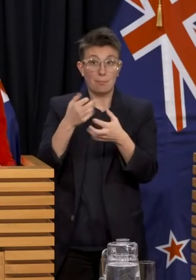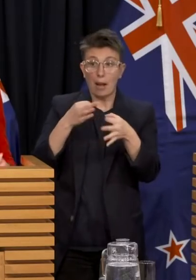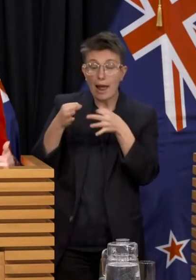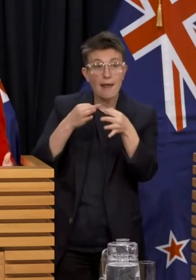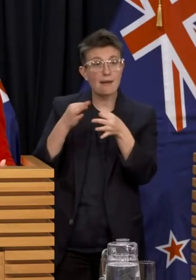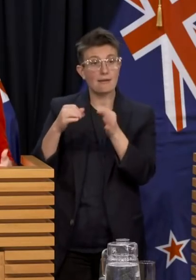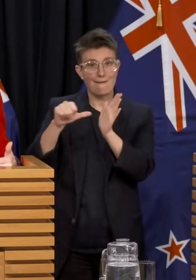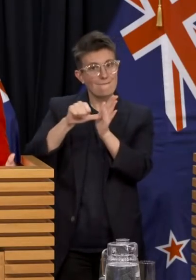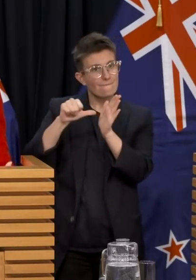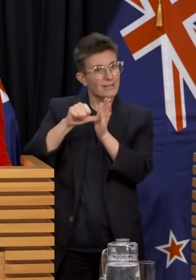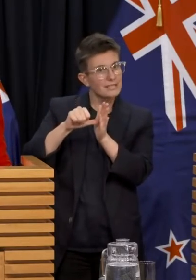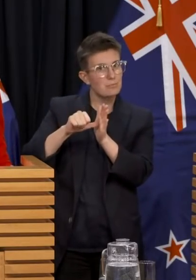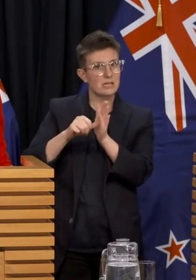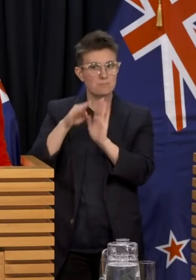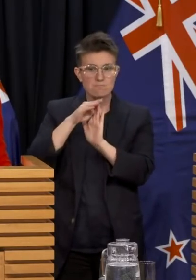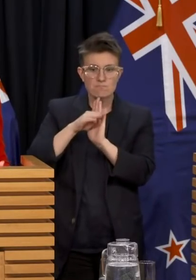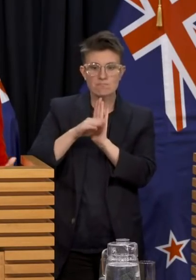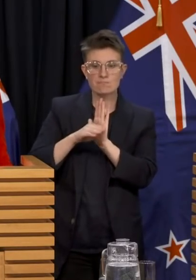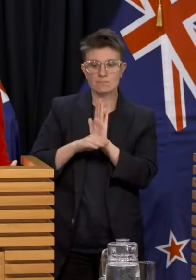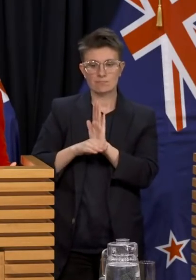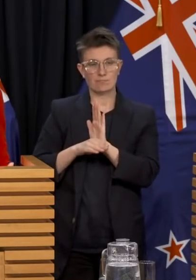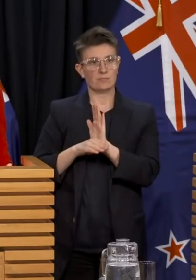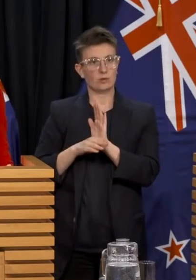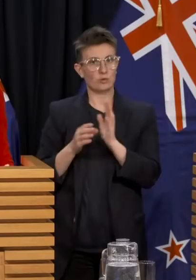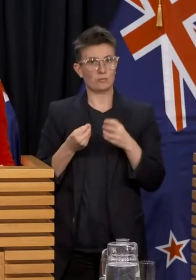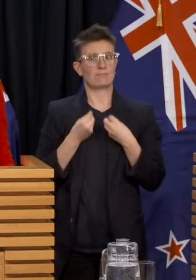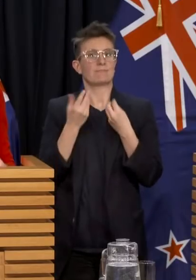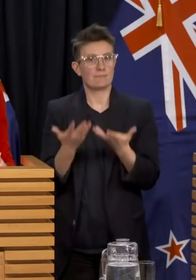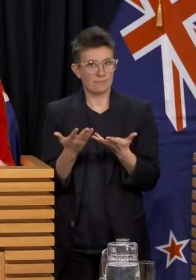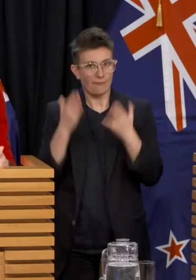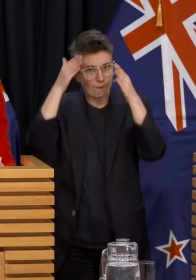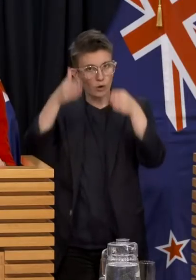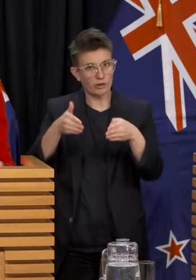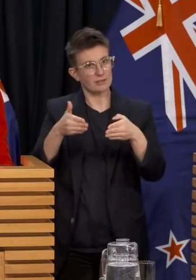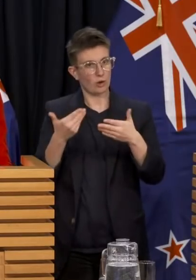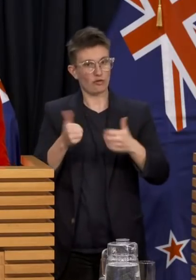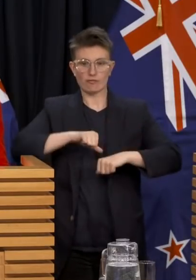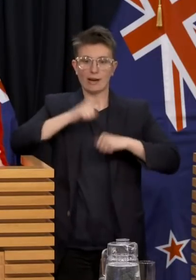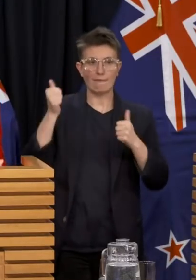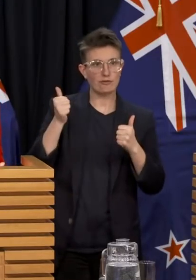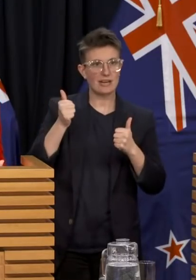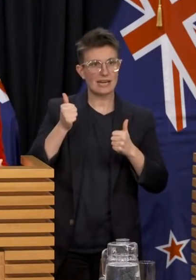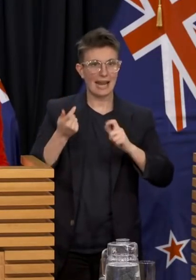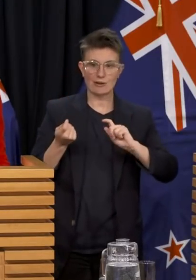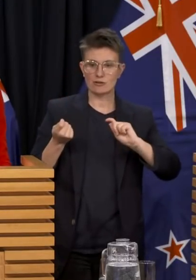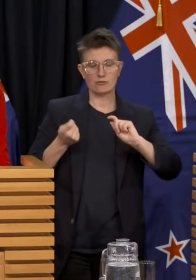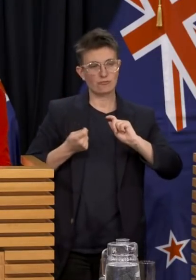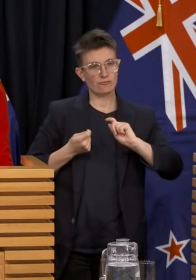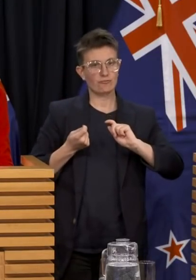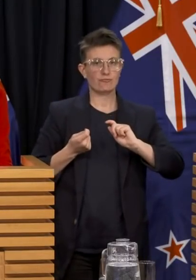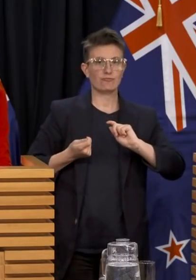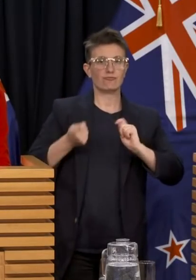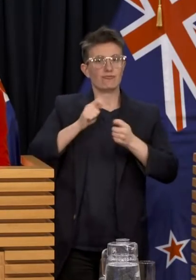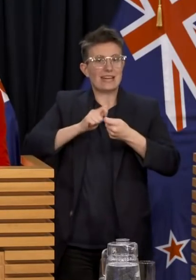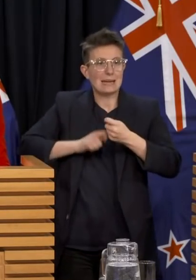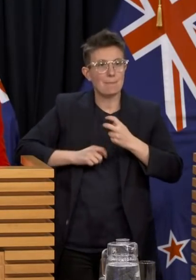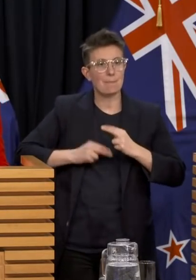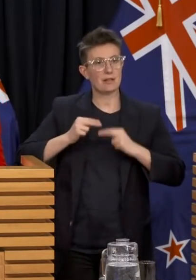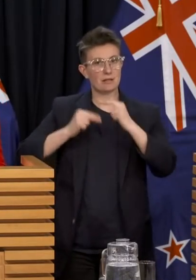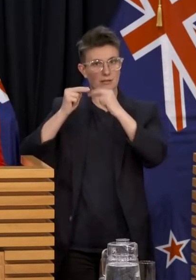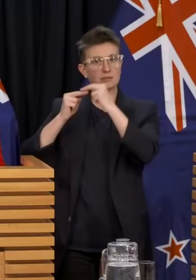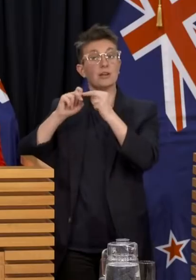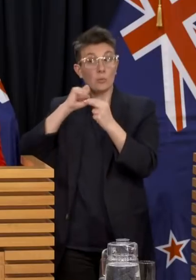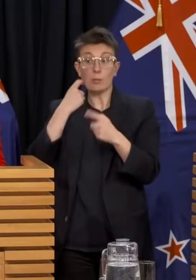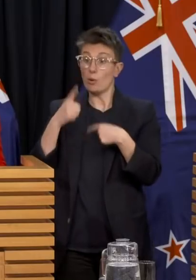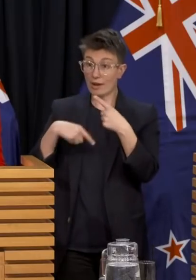plan on COVID recovery and rebuild. And it is significant. We, for some time to come, will be continuing to make investments in skills,